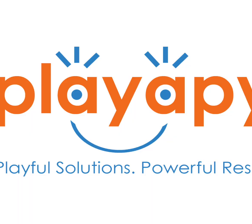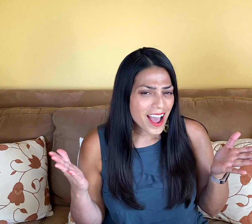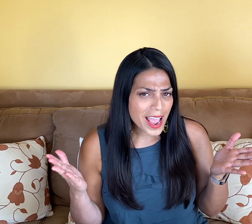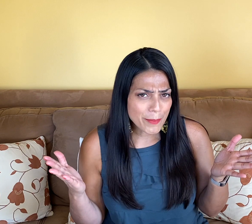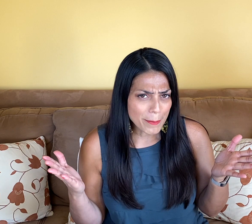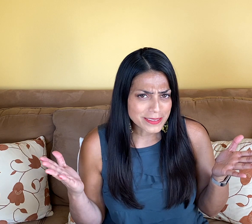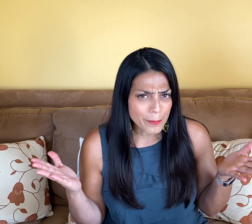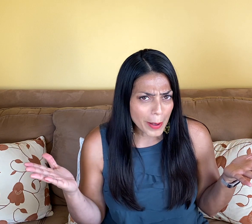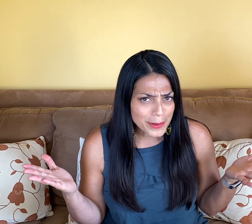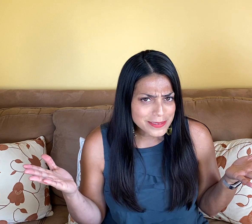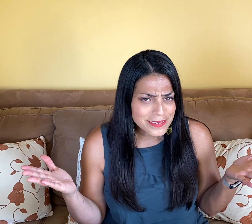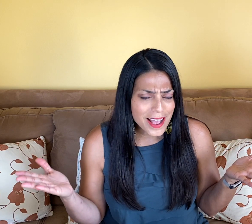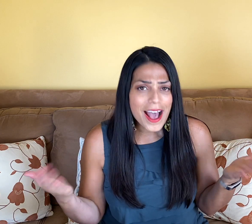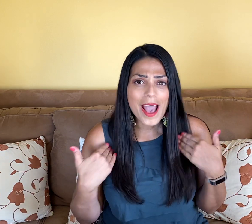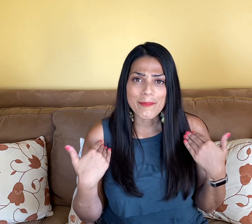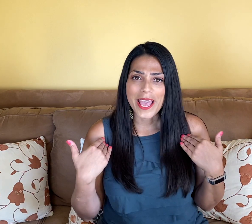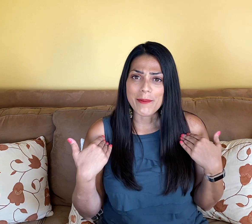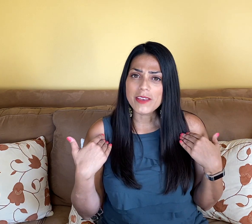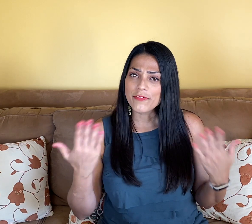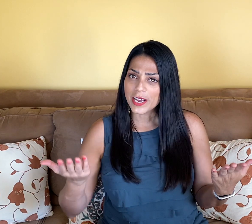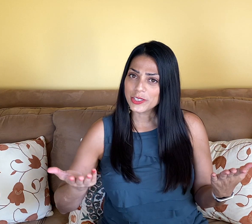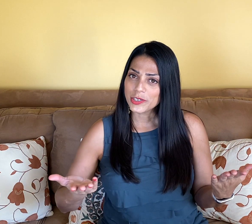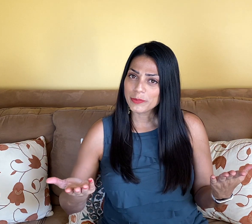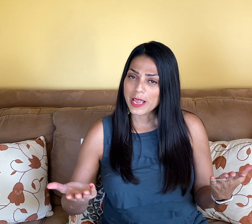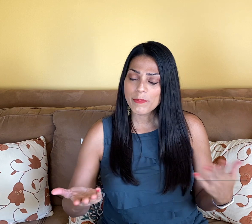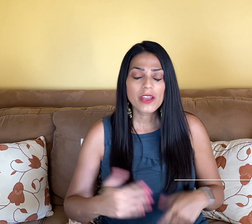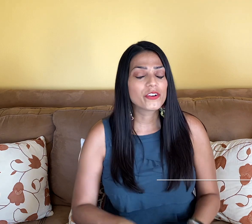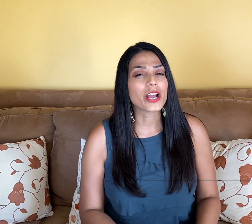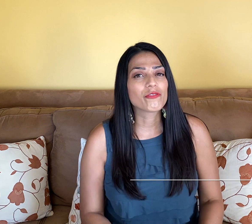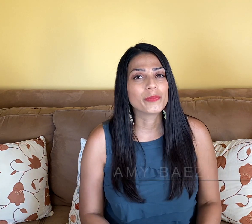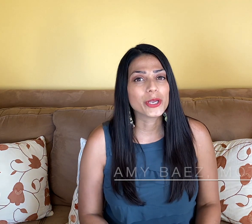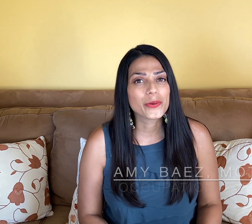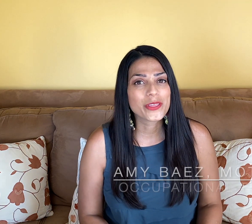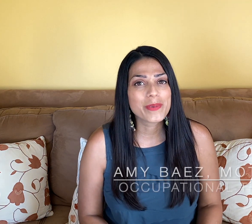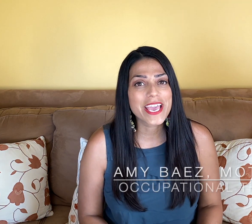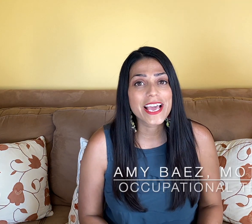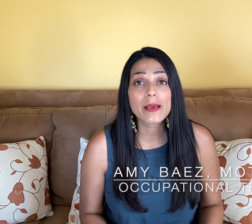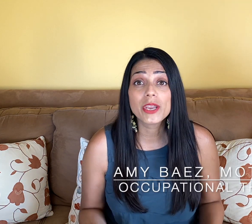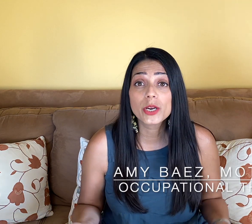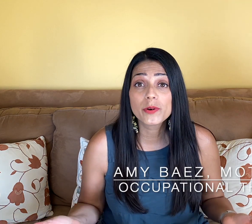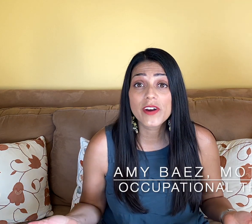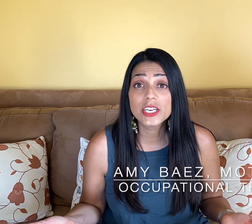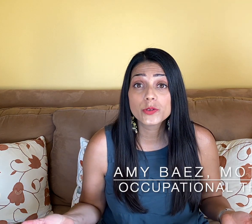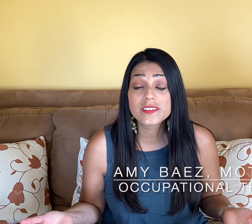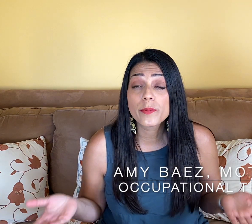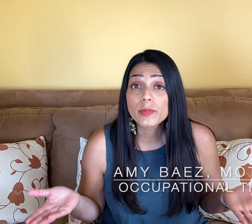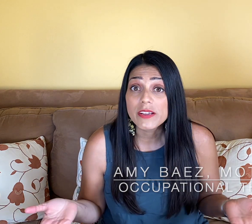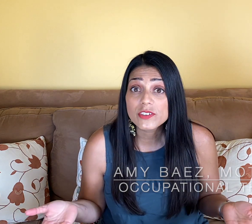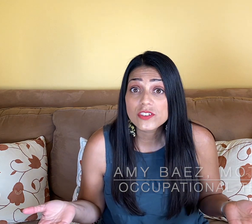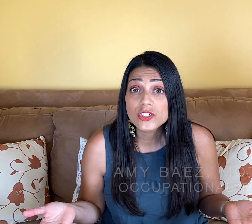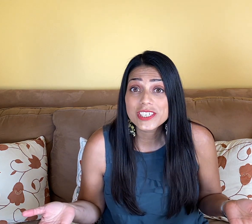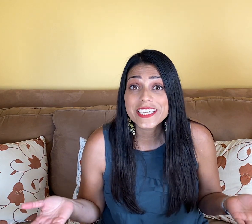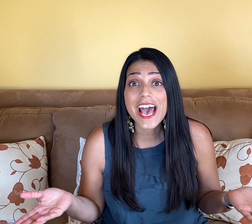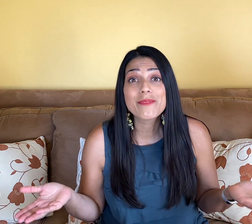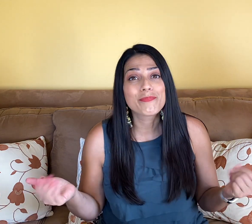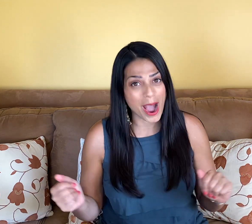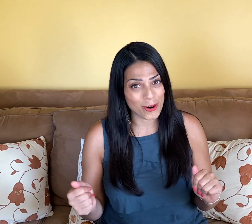Hi, mamas and papas. I'm Amy, founder of Playapy, if you're not familiar with me, and I'm here to provide you with some playful solutions and